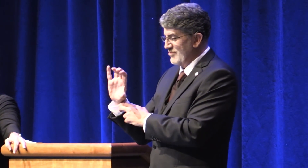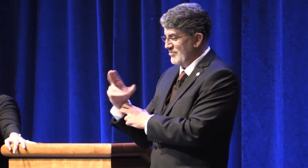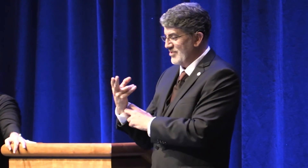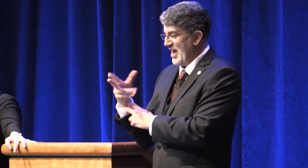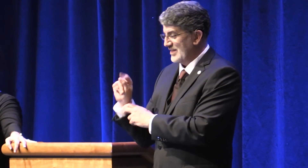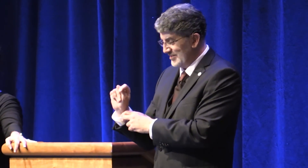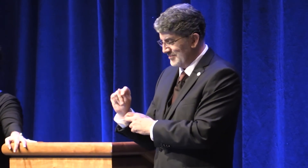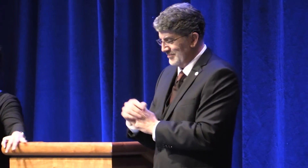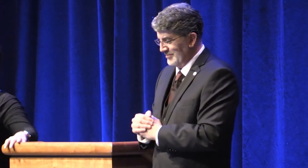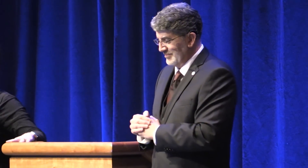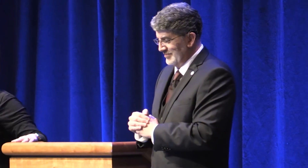Scott Recht.